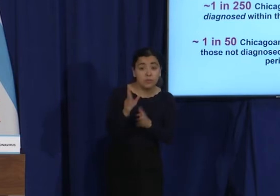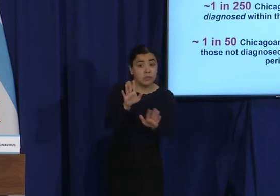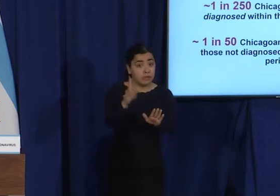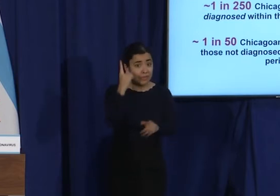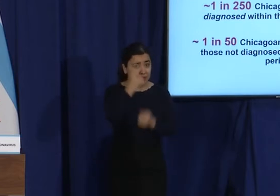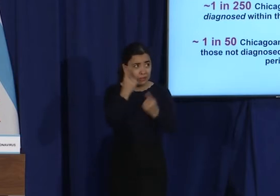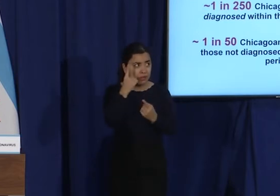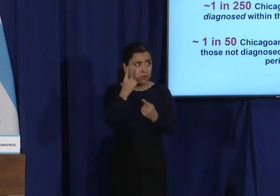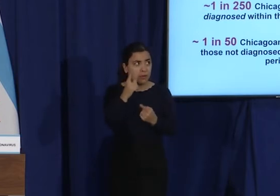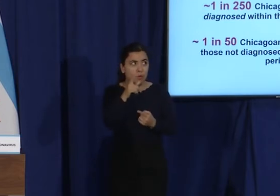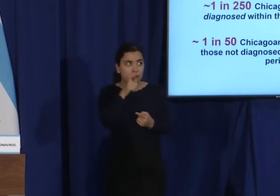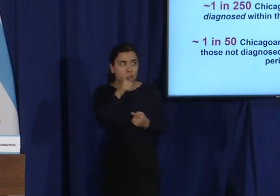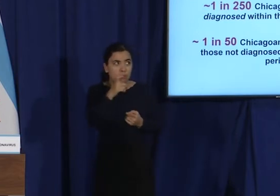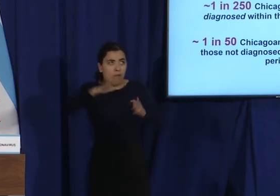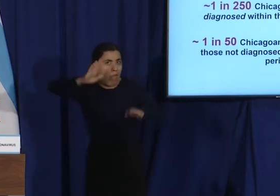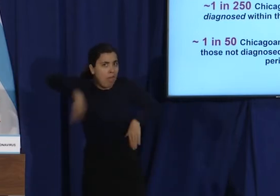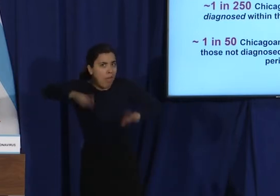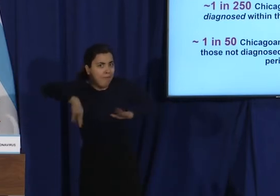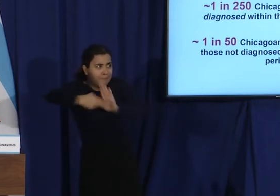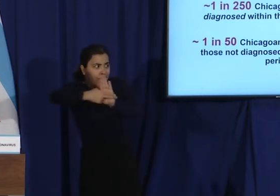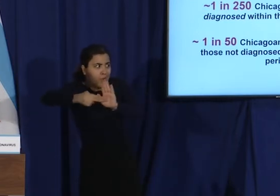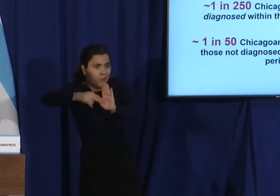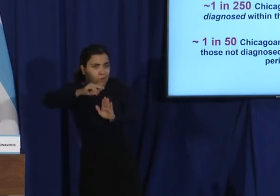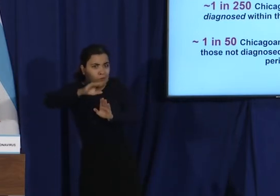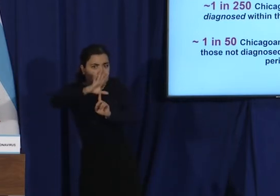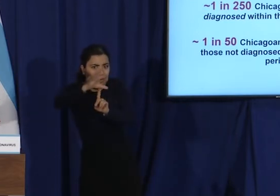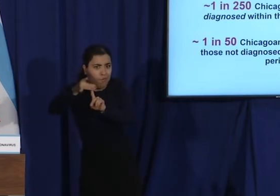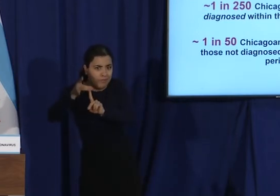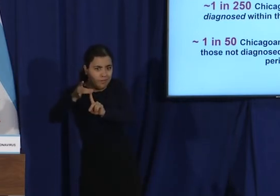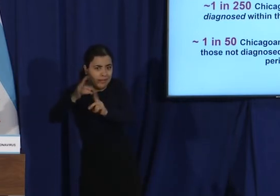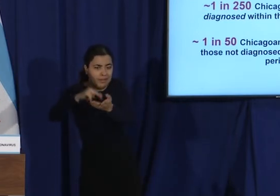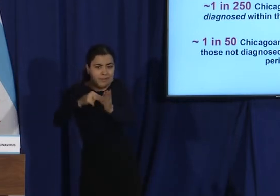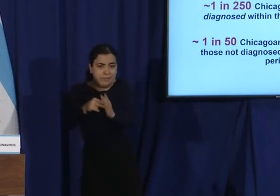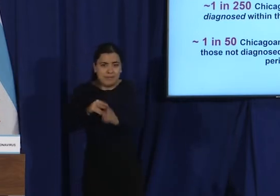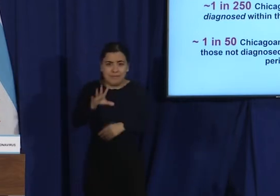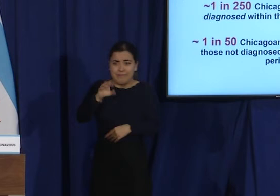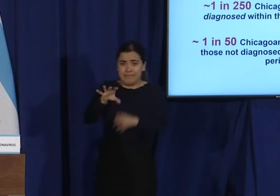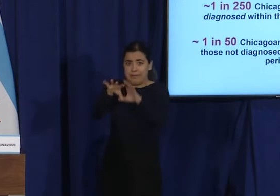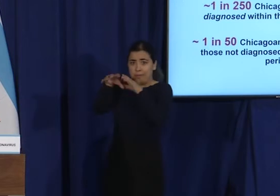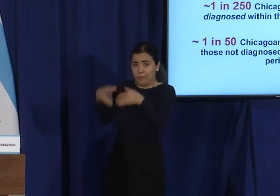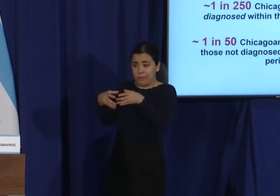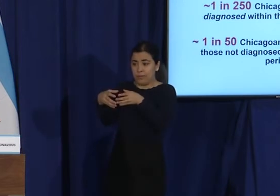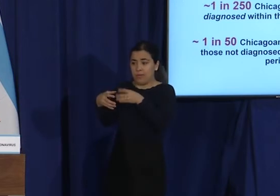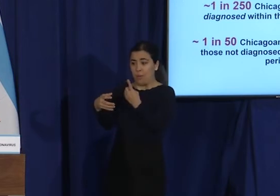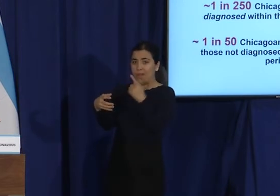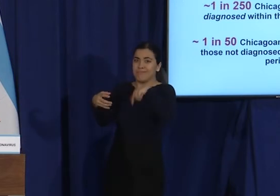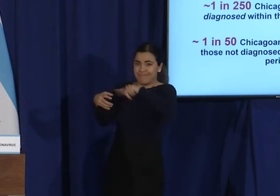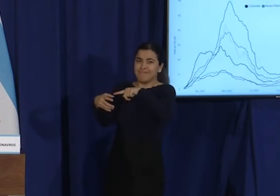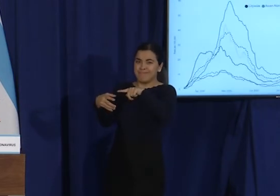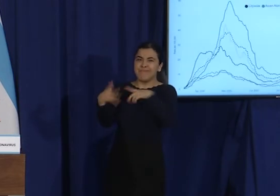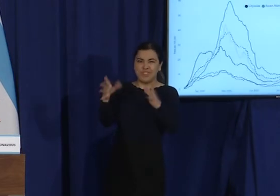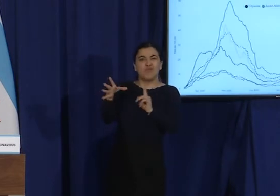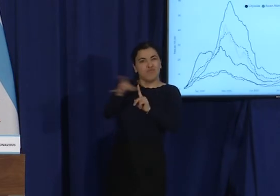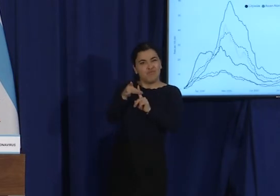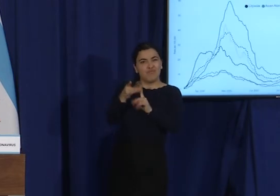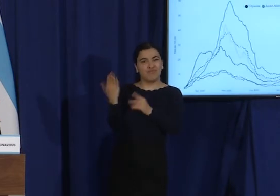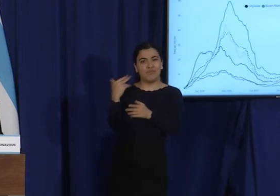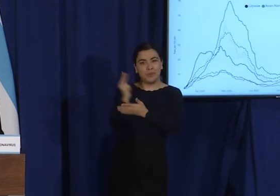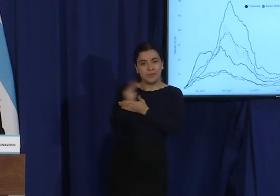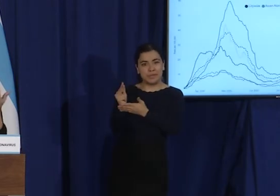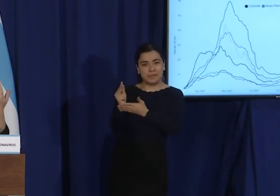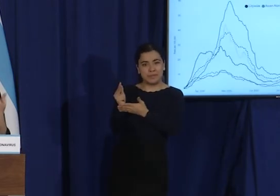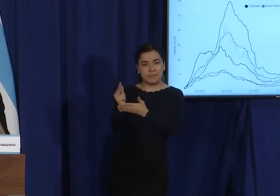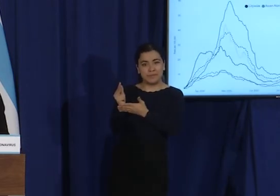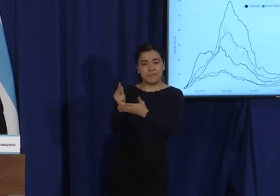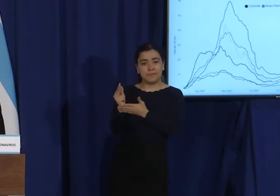not diagnosed, 1 in 50 Chicagoans has been infected within the last 3 weeks. And